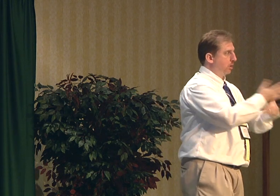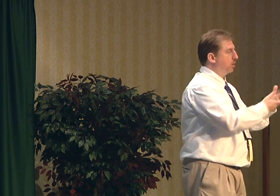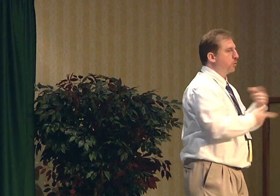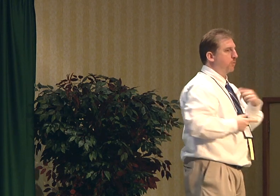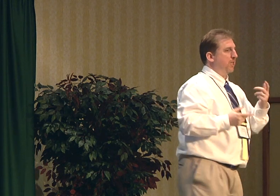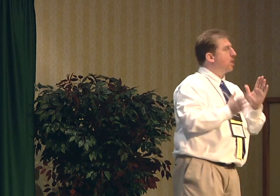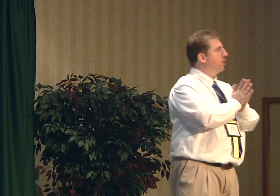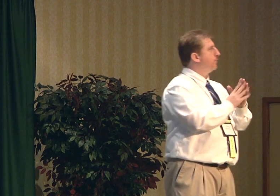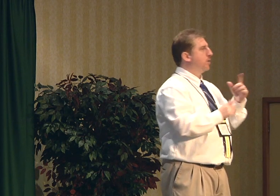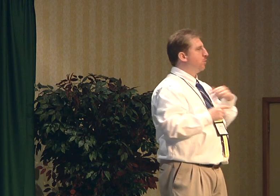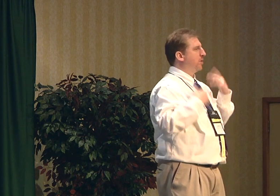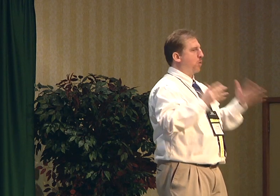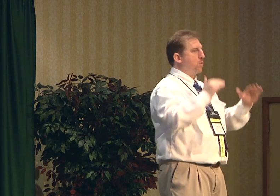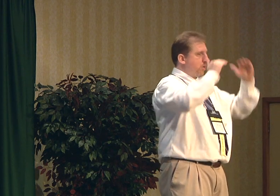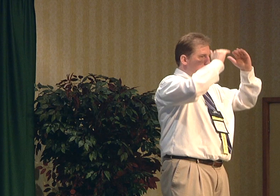on a proposal,